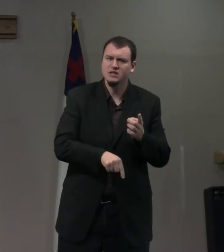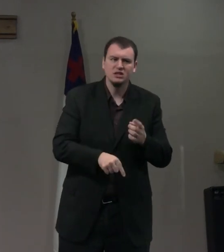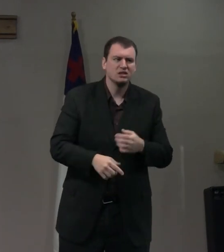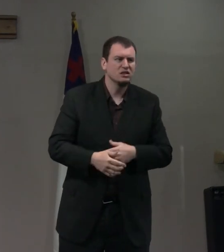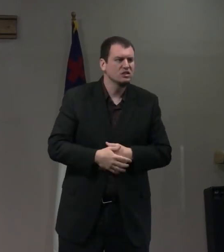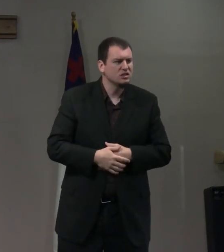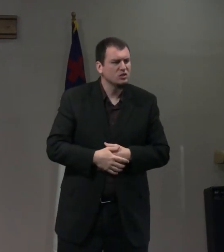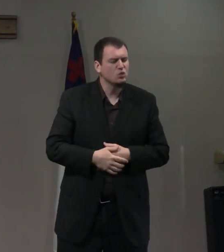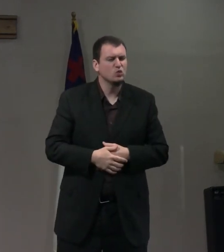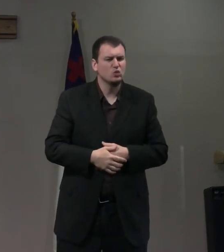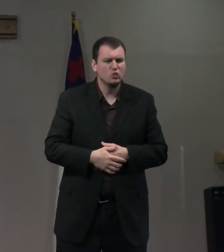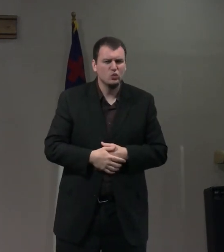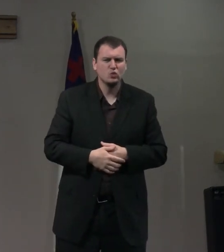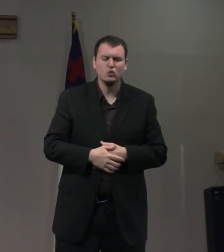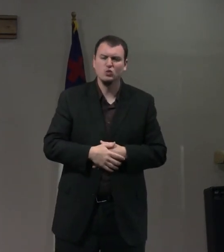disciples' feet.